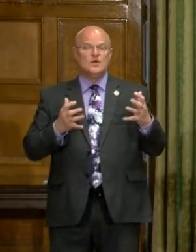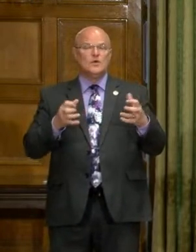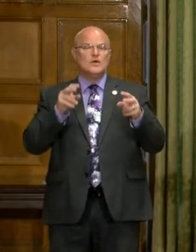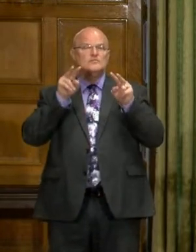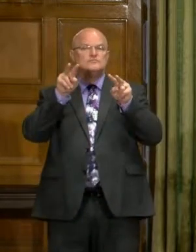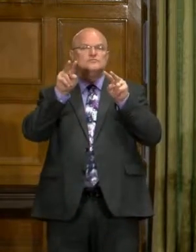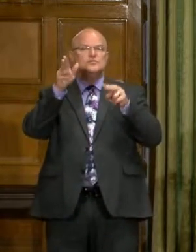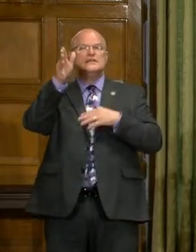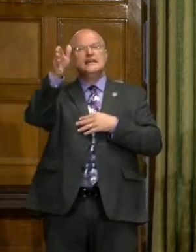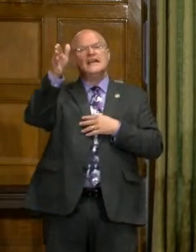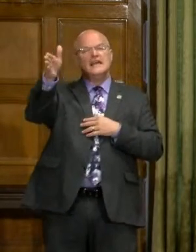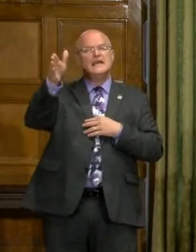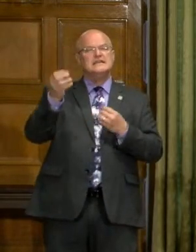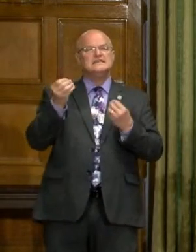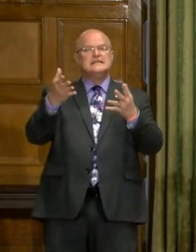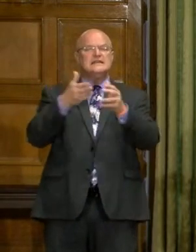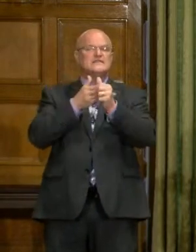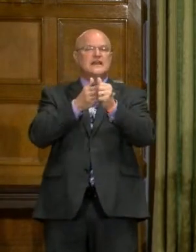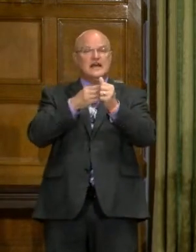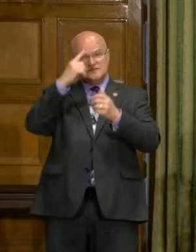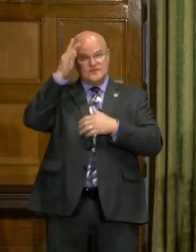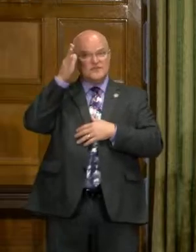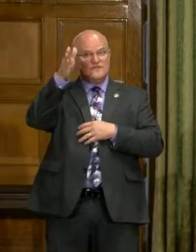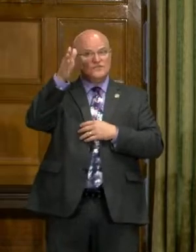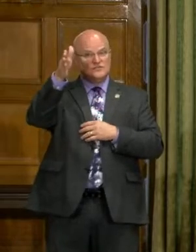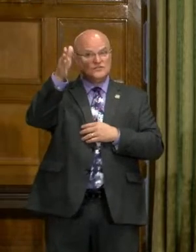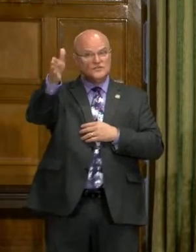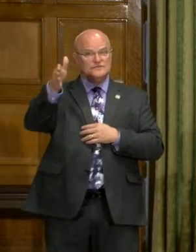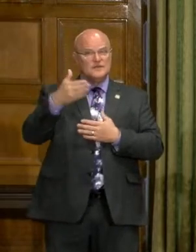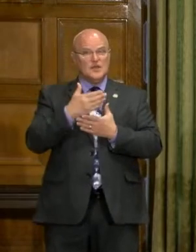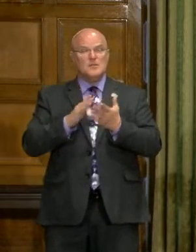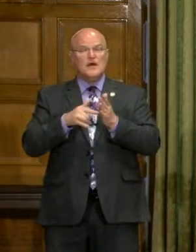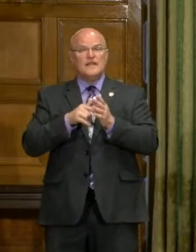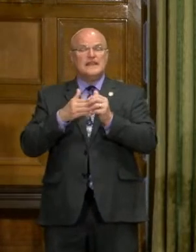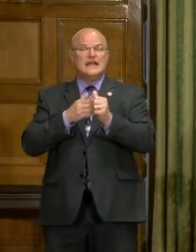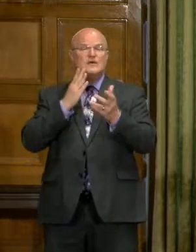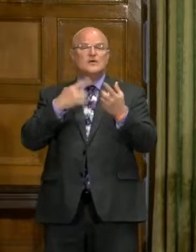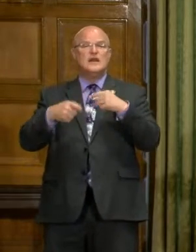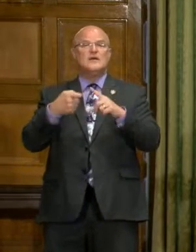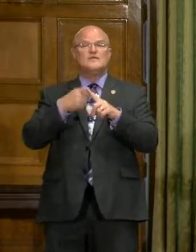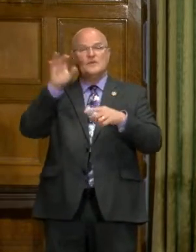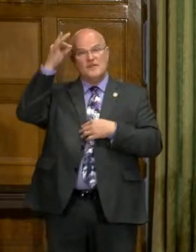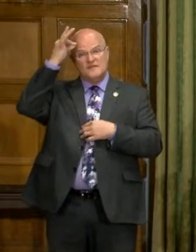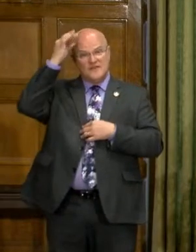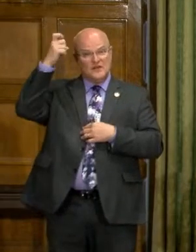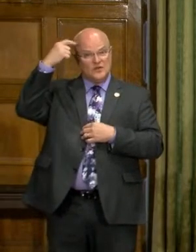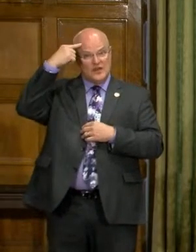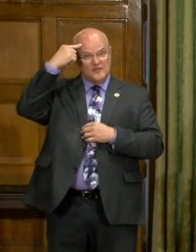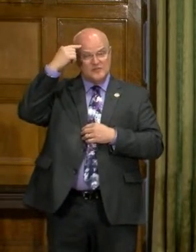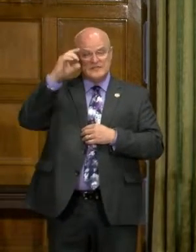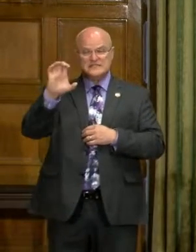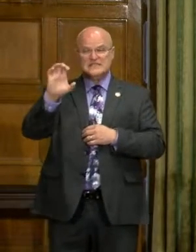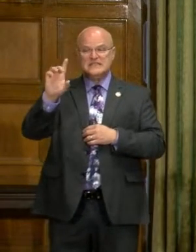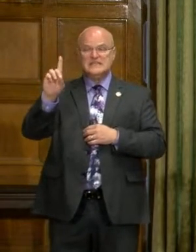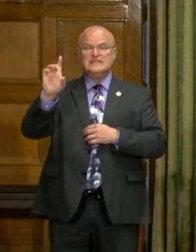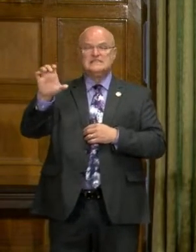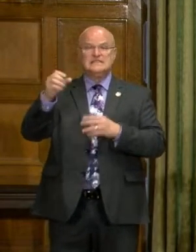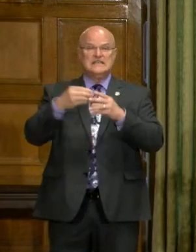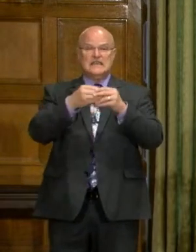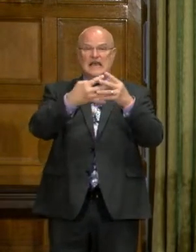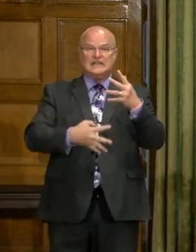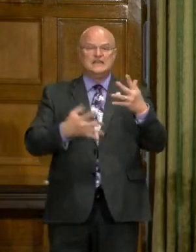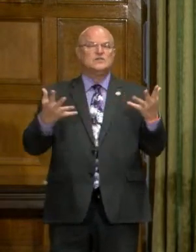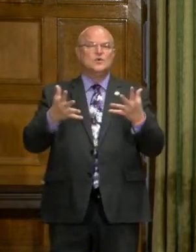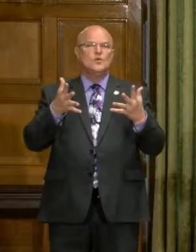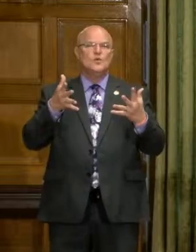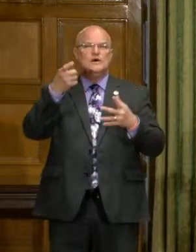want to look ahead to give guidance for the future. And part of that guidance will come from the federal government, the CDC guidelines,